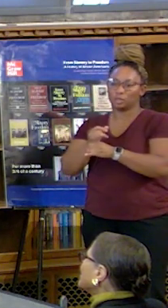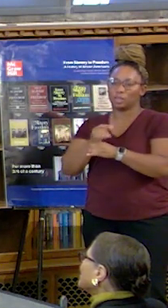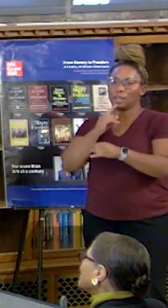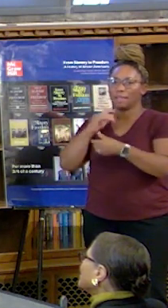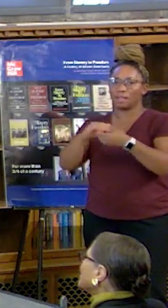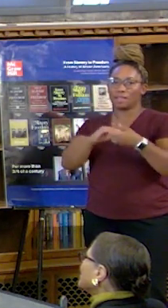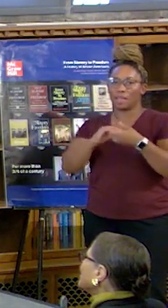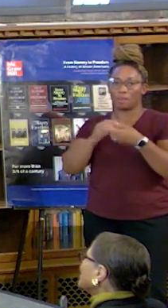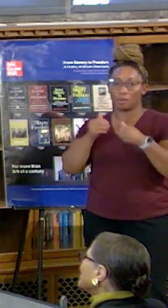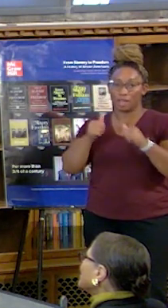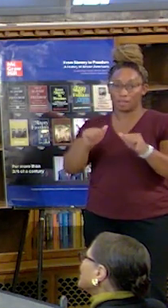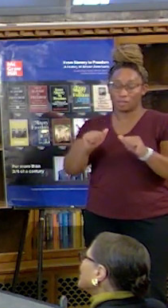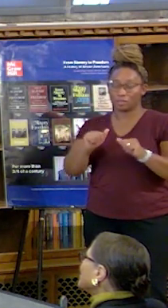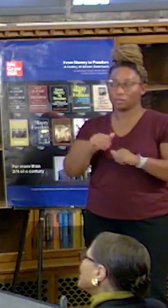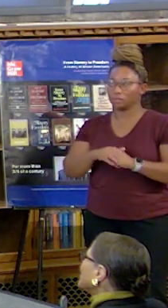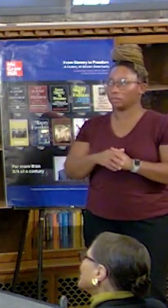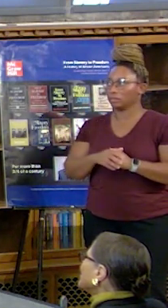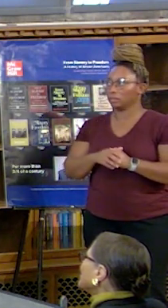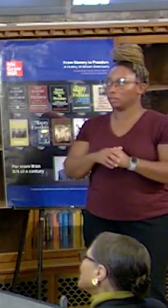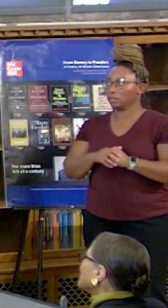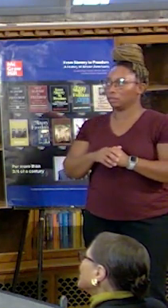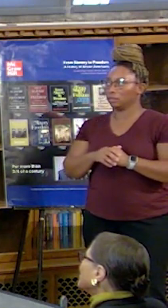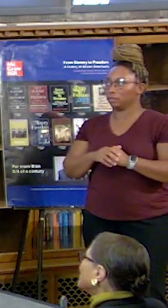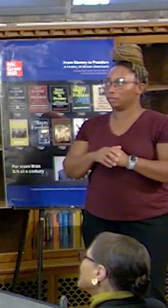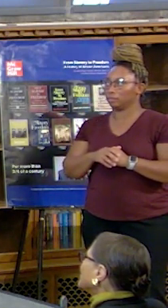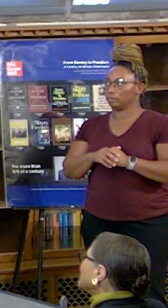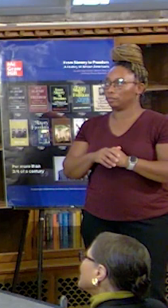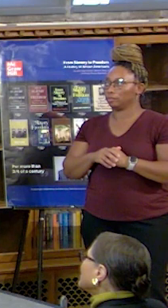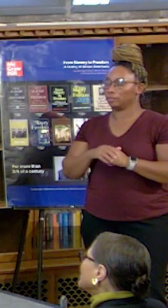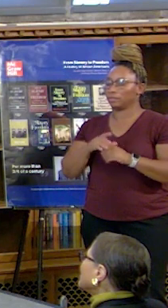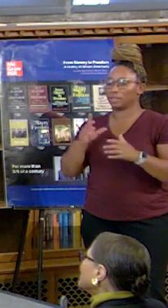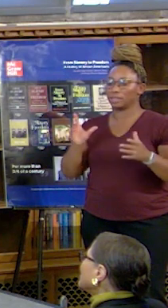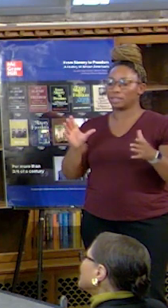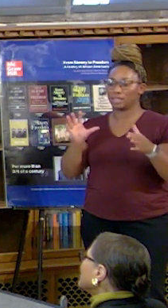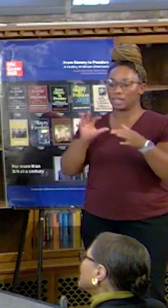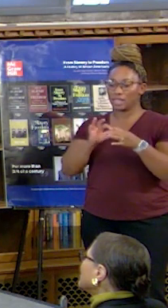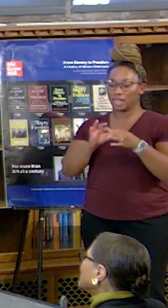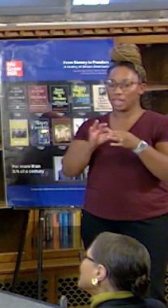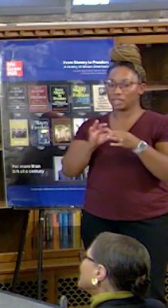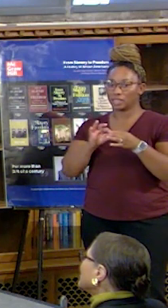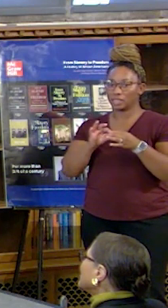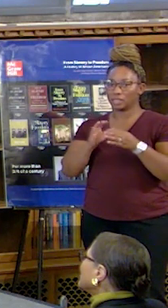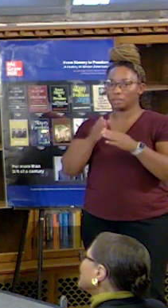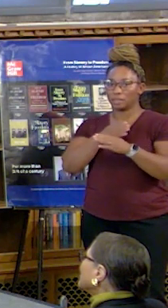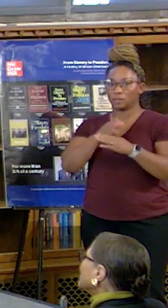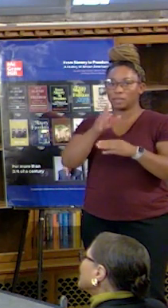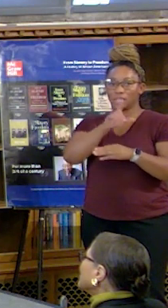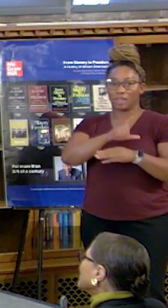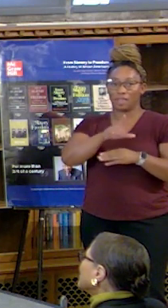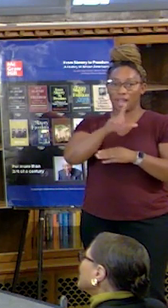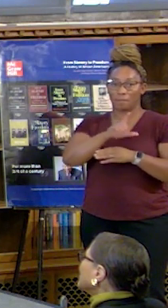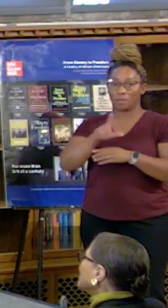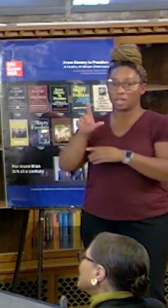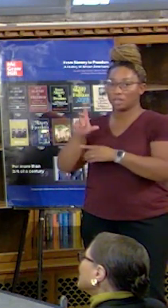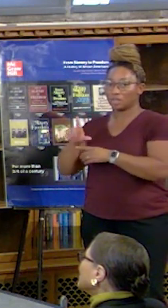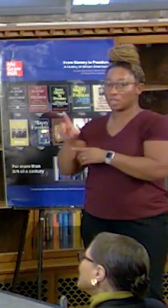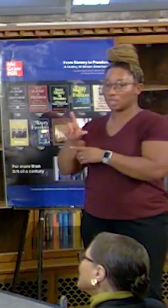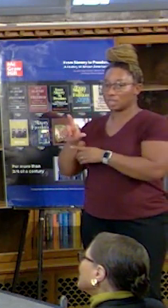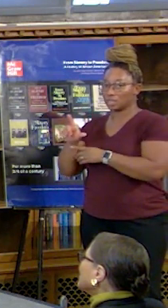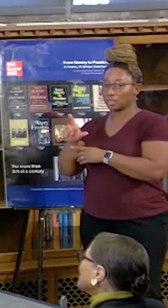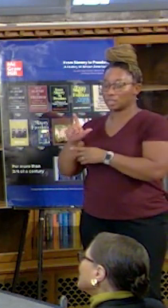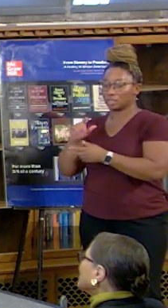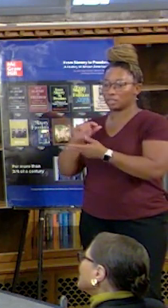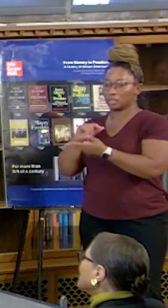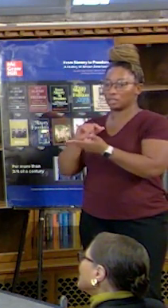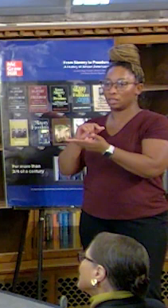isure I will say the uh connections between the libraries uh between these